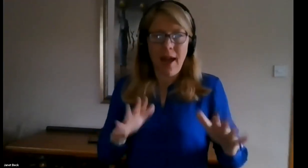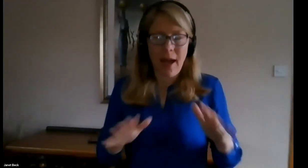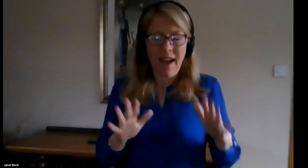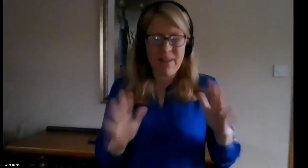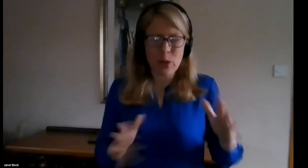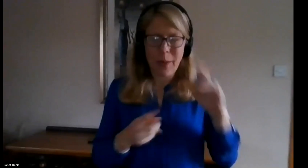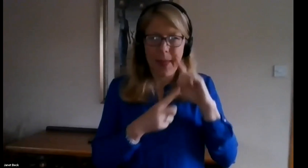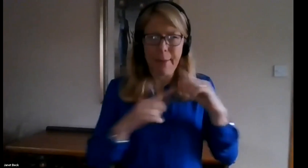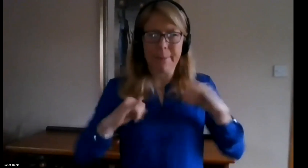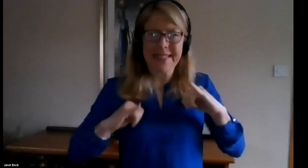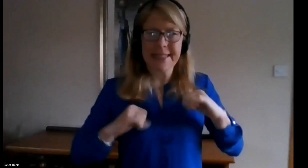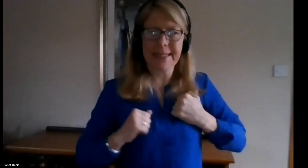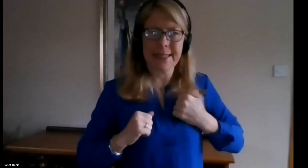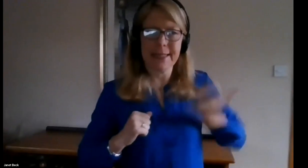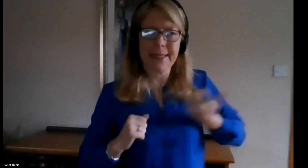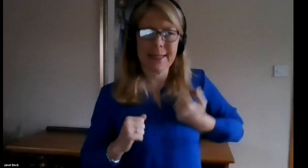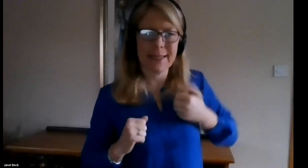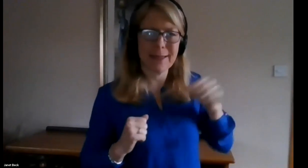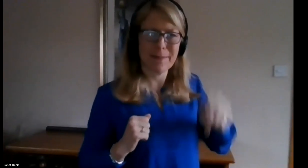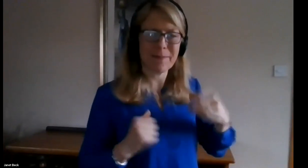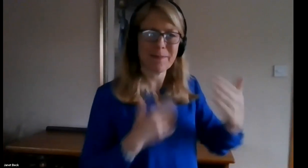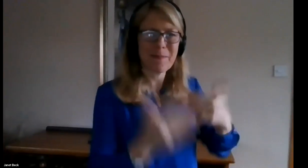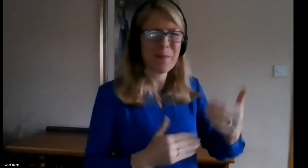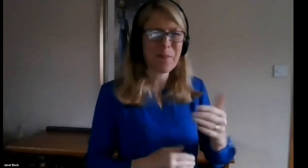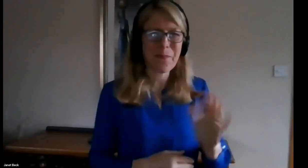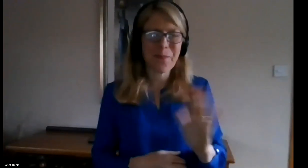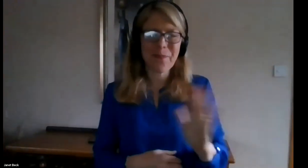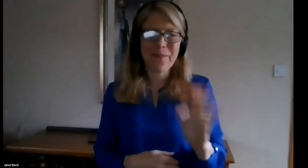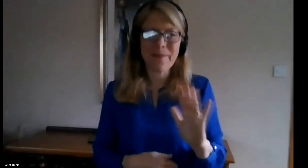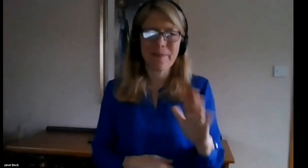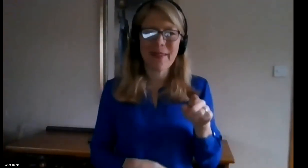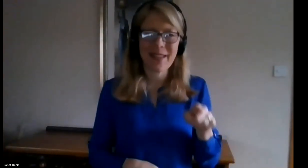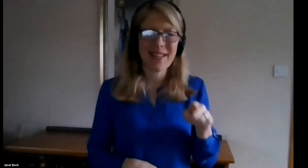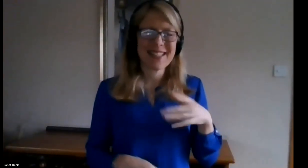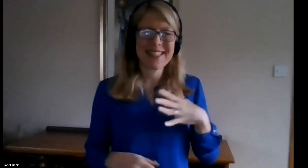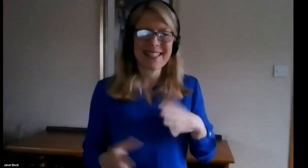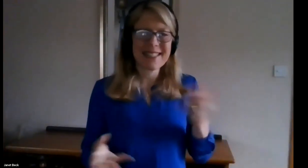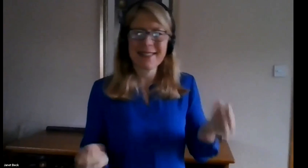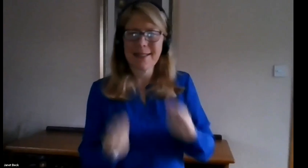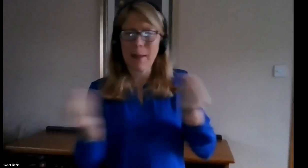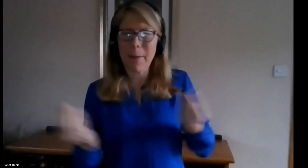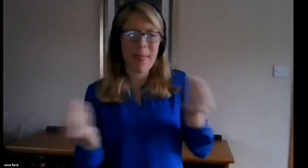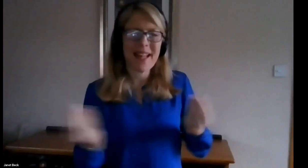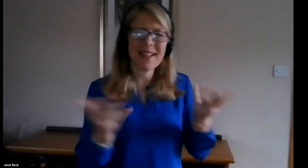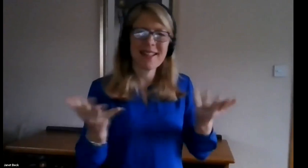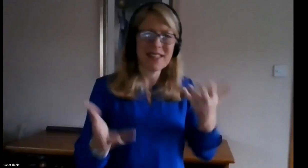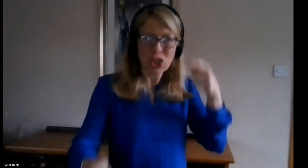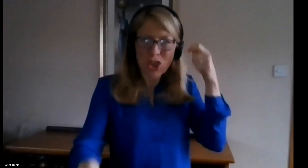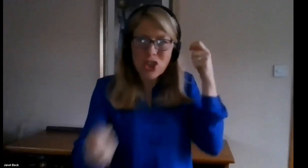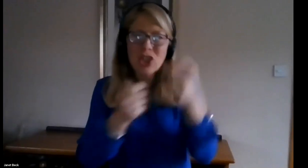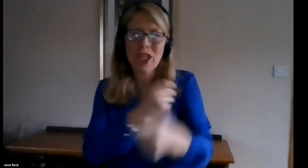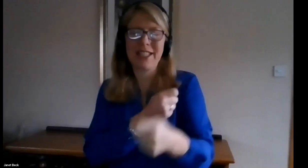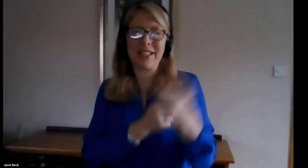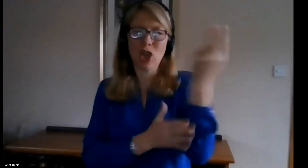individual, but might actually involve something more systemic being required, more transformational. It has been quite a